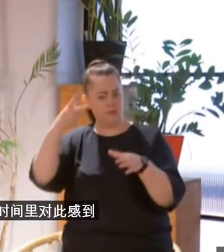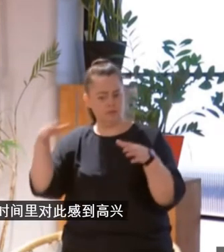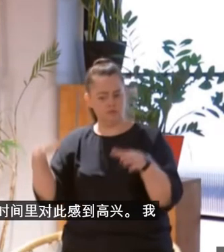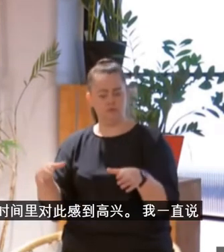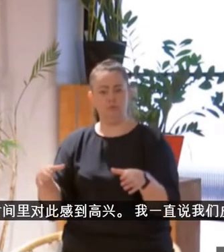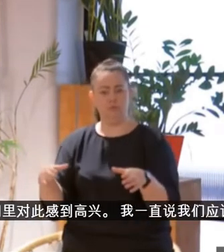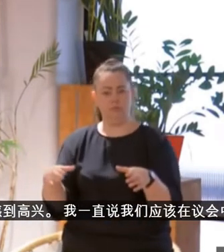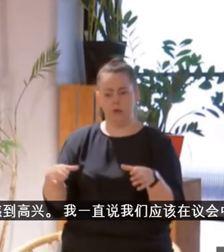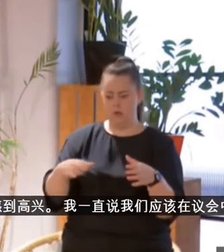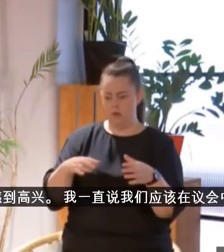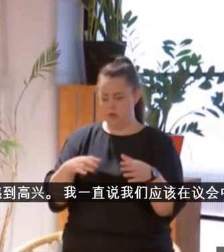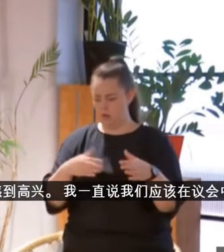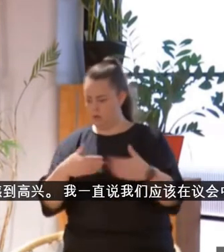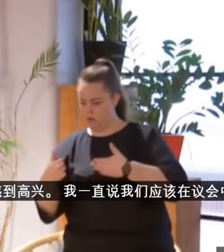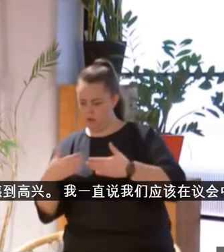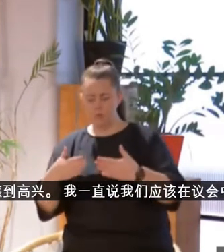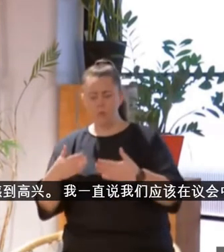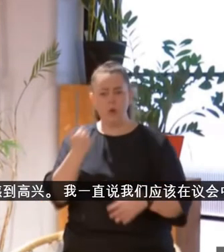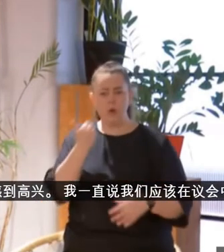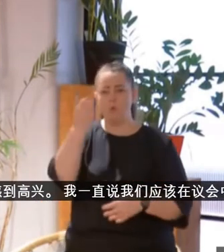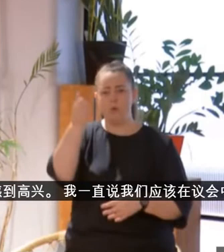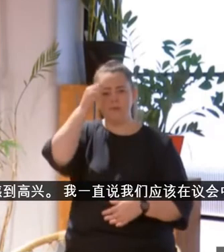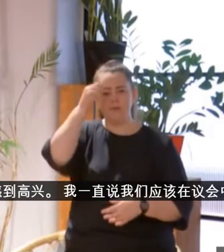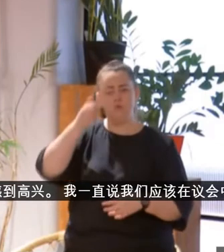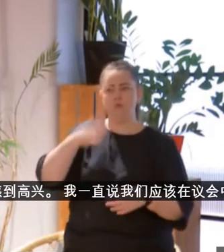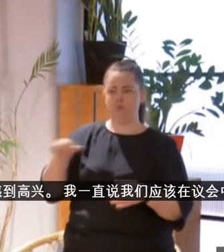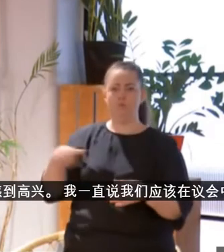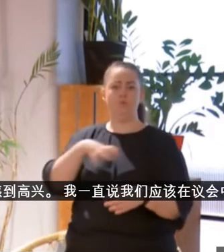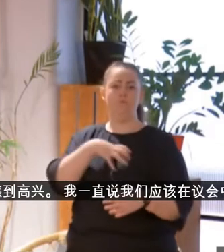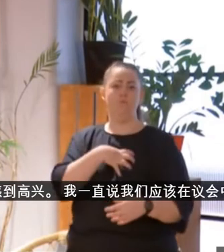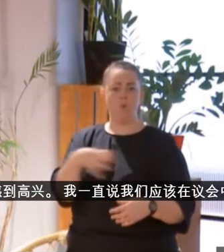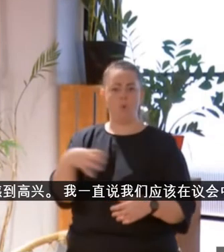we've always said that we should have greater representation